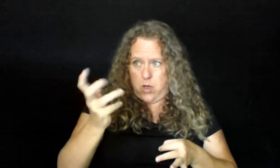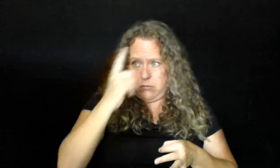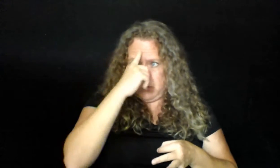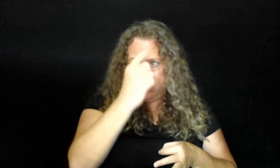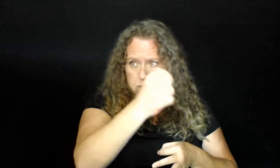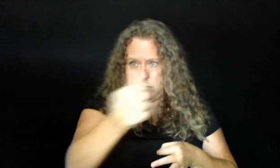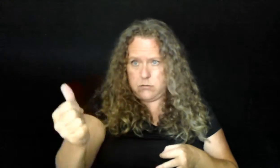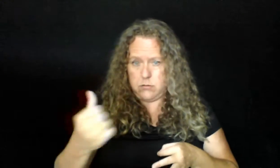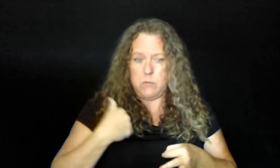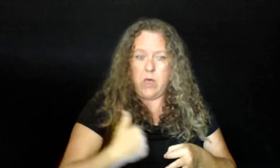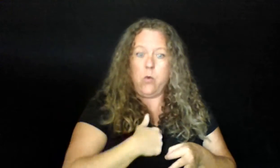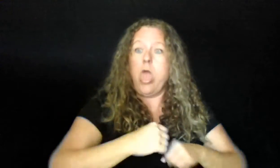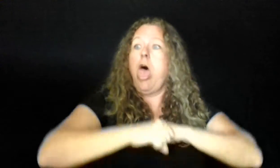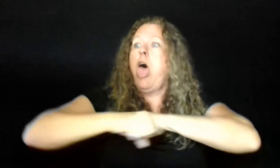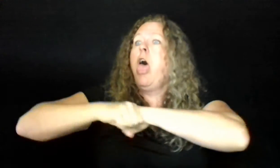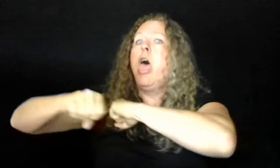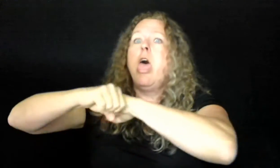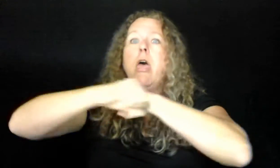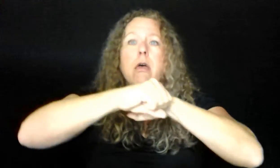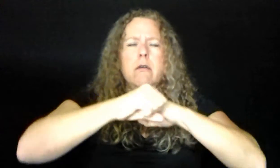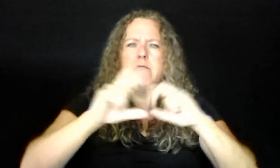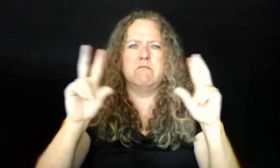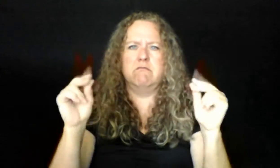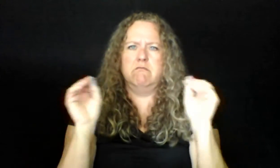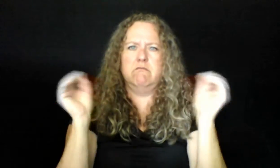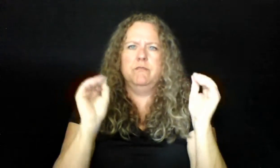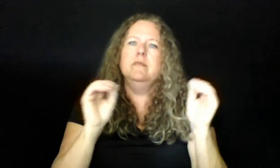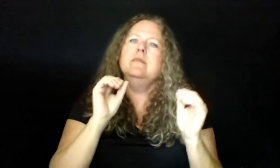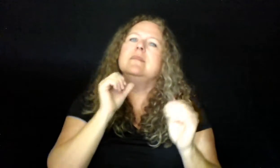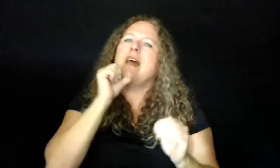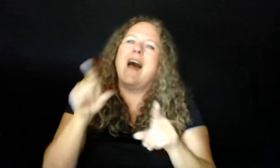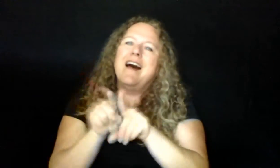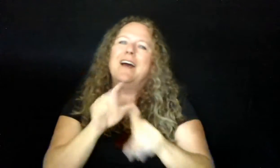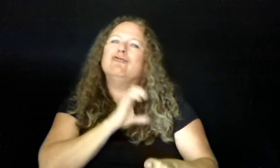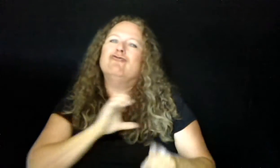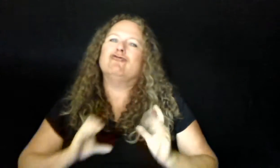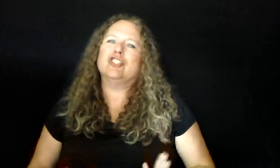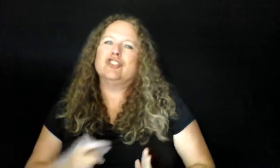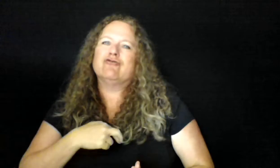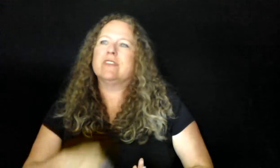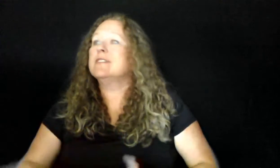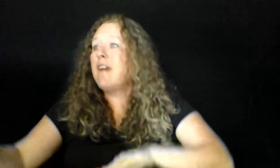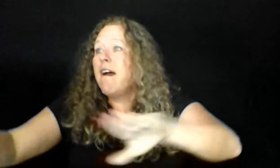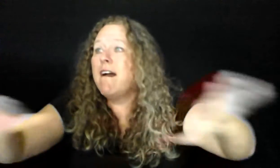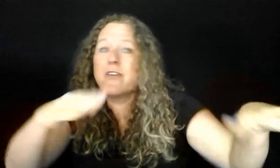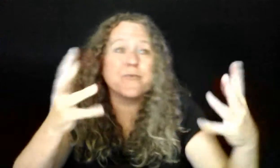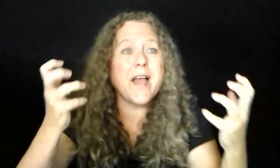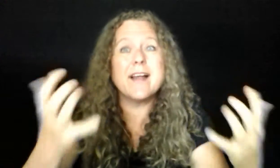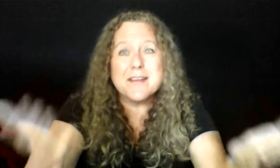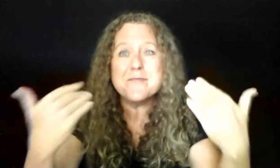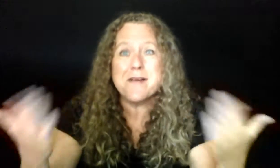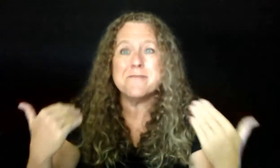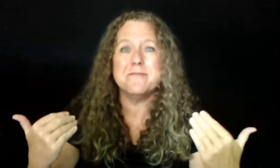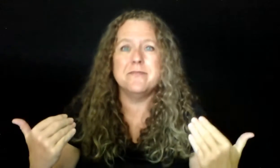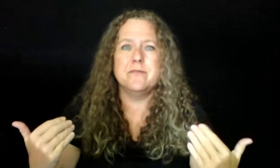they're not proselytizing door to door, like Christianity does, for example. And so the idea that that Paul